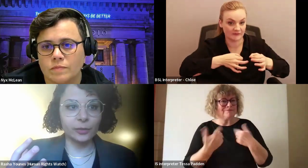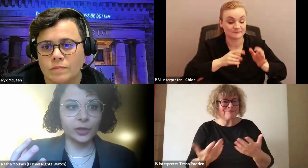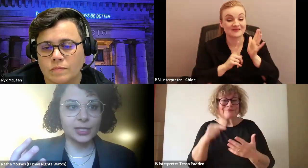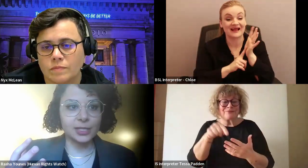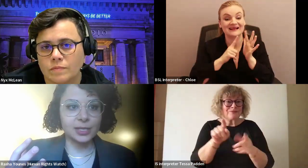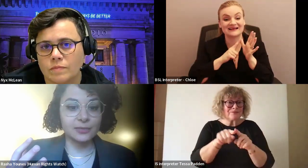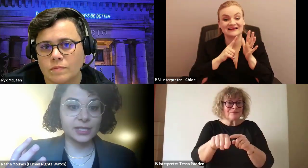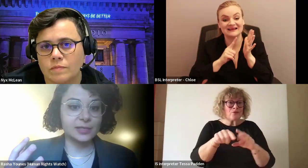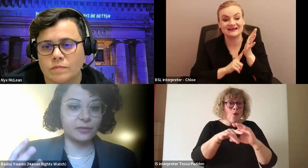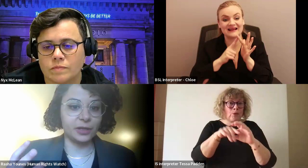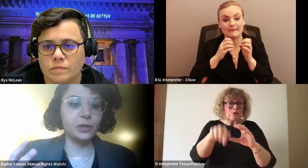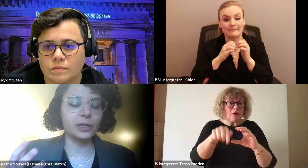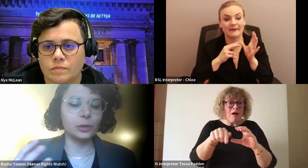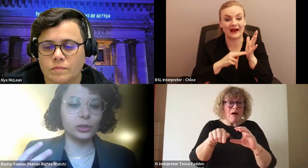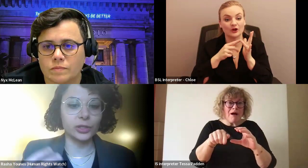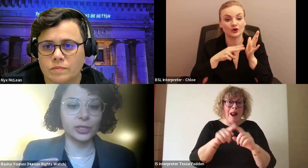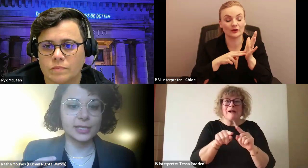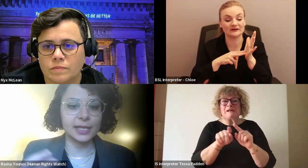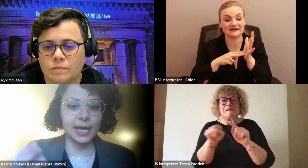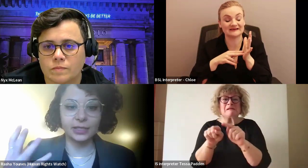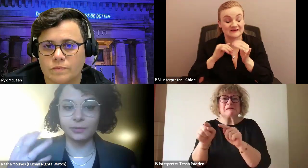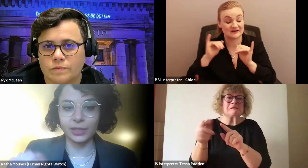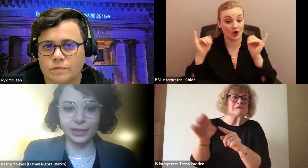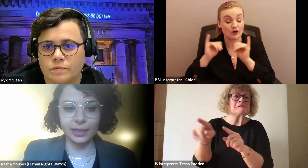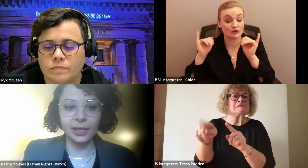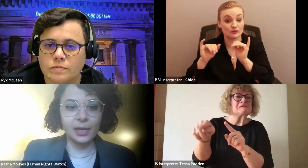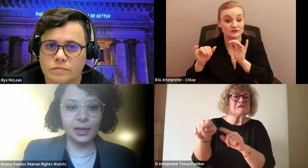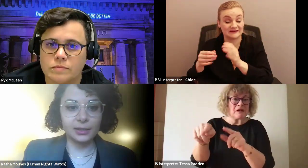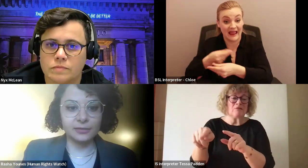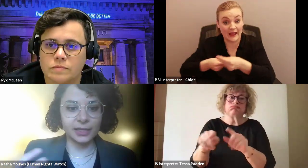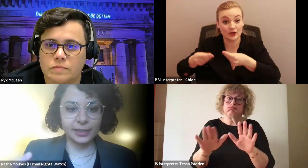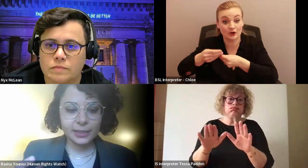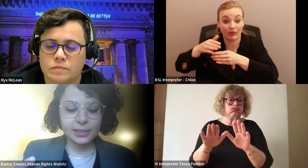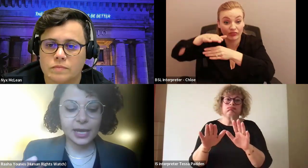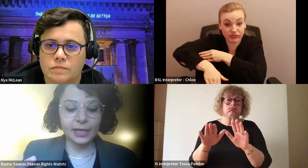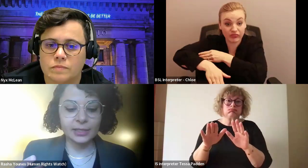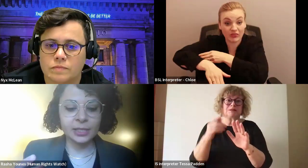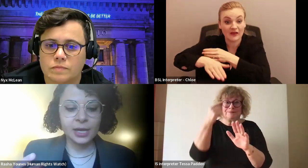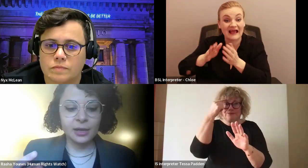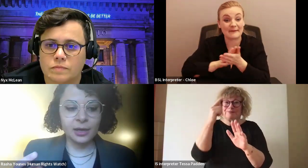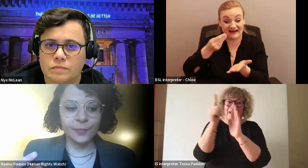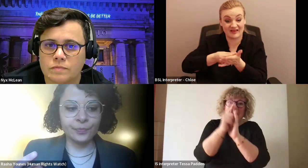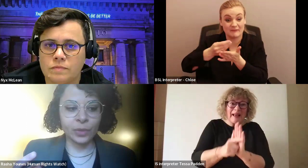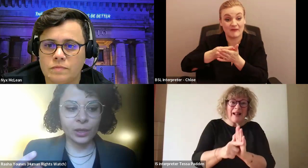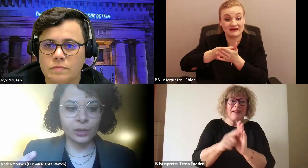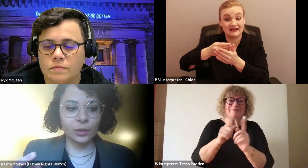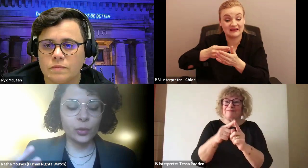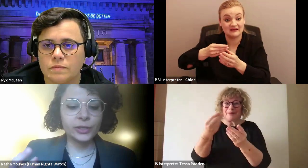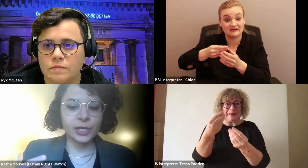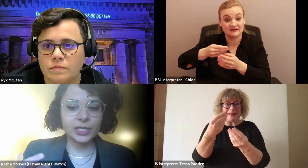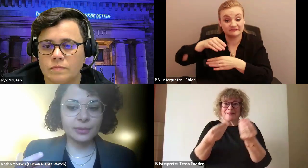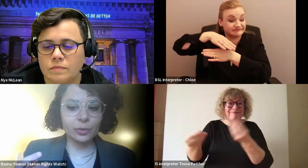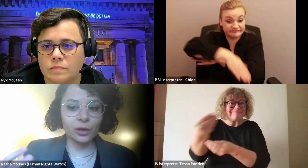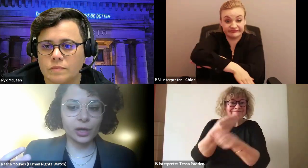an economic crisis that is very severe, and the local currency had completely deflated. And you